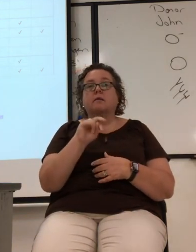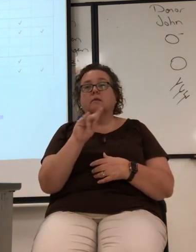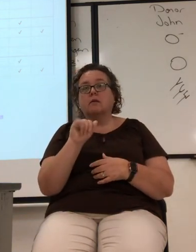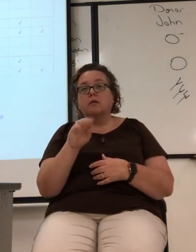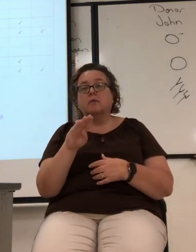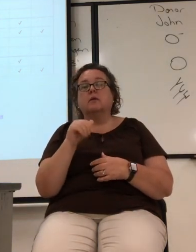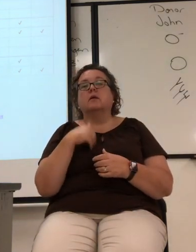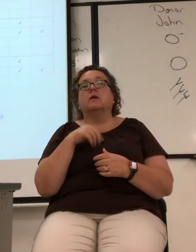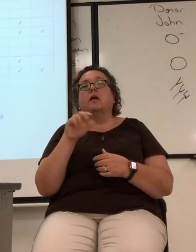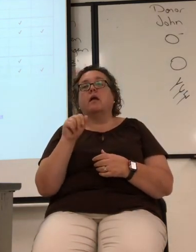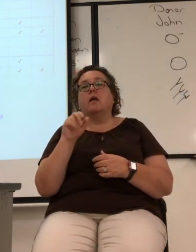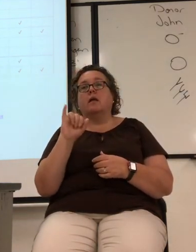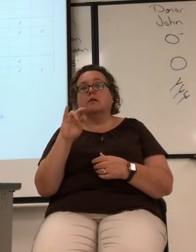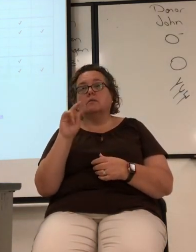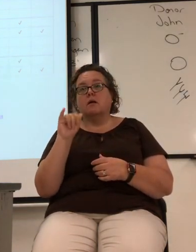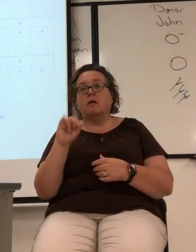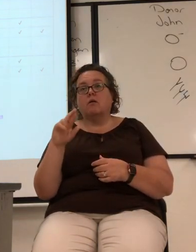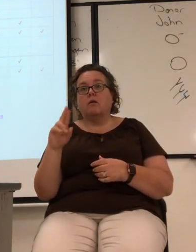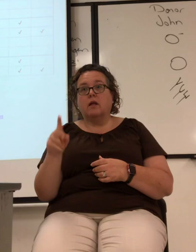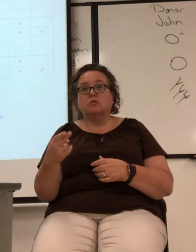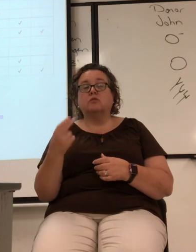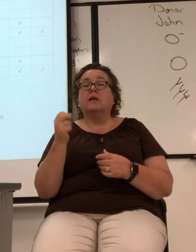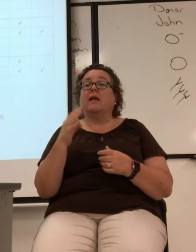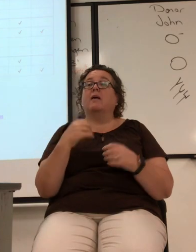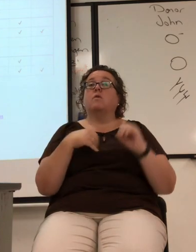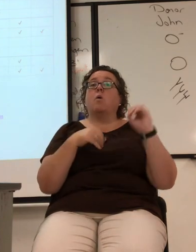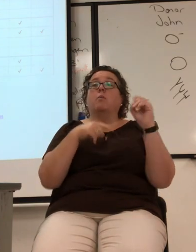you're O positive,